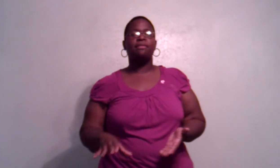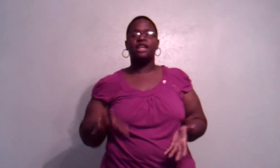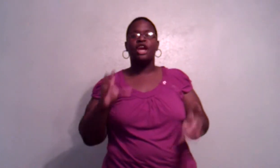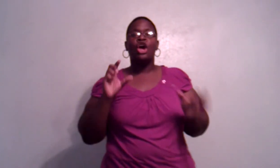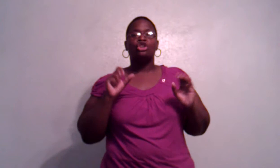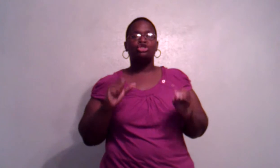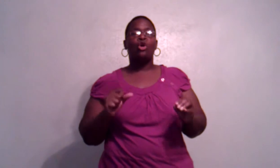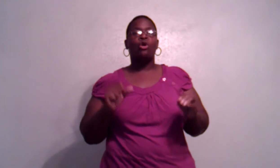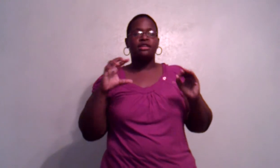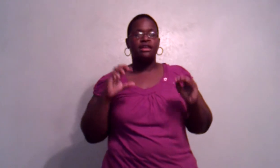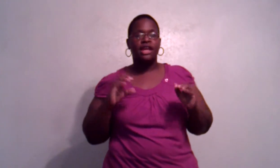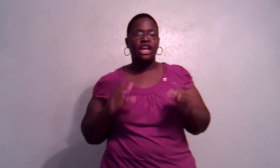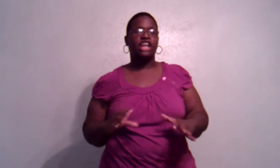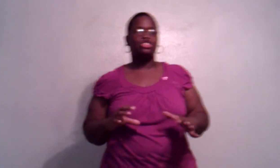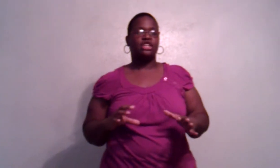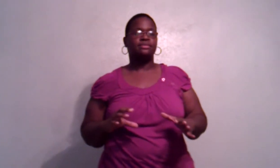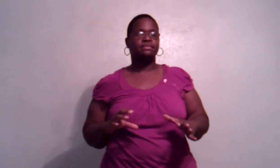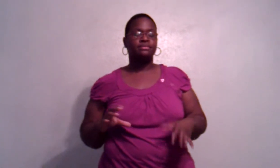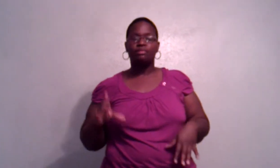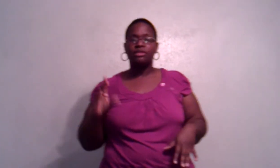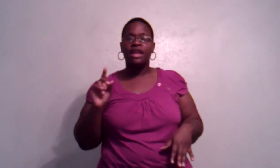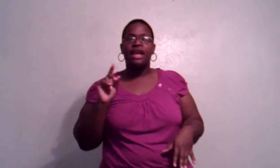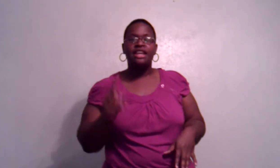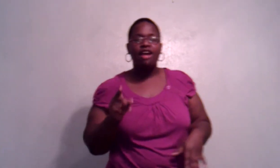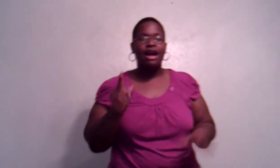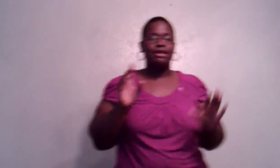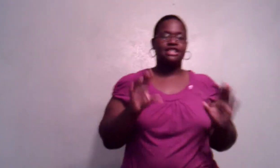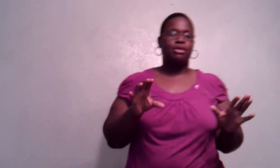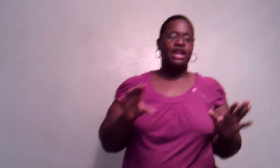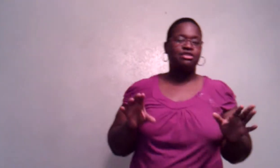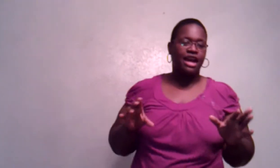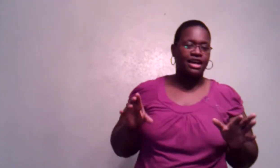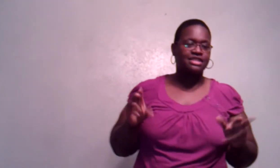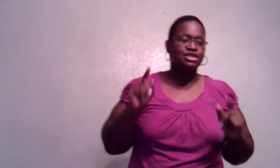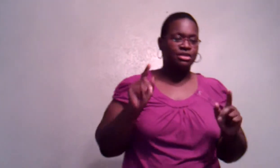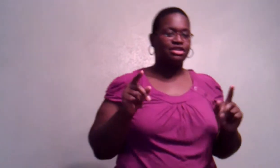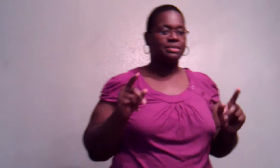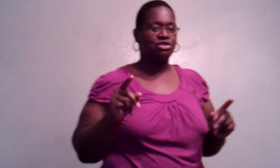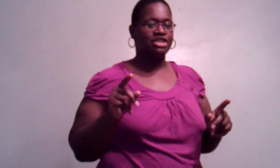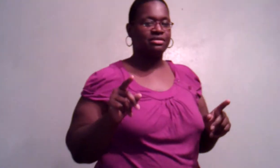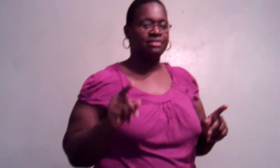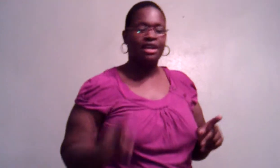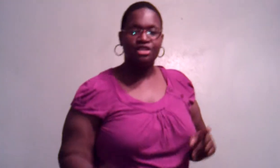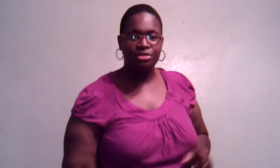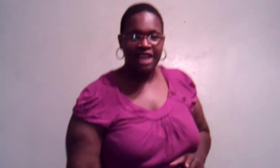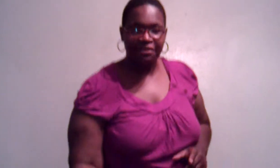simply stored energy. Now I would like to bring you guys to a little demonstration. So say for instance